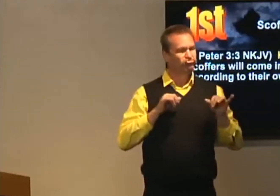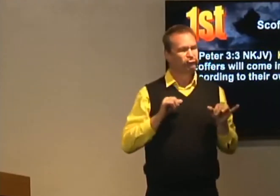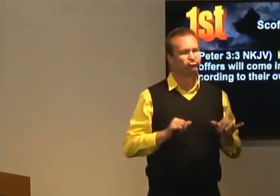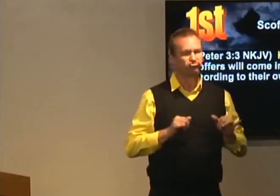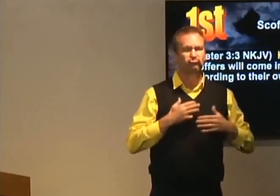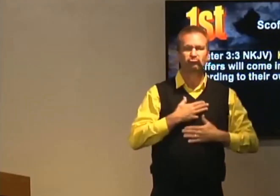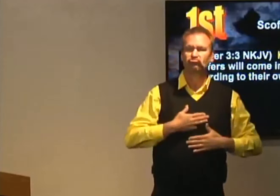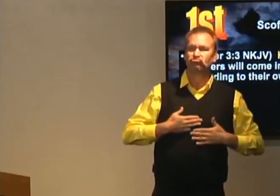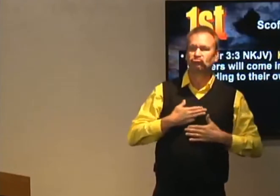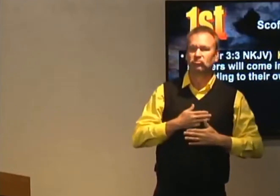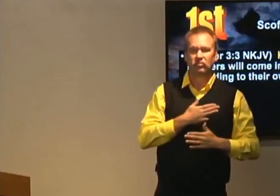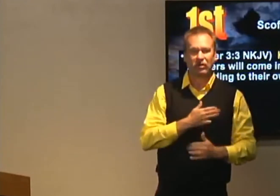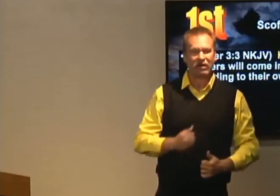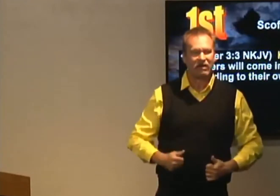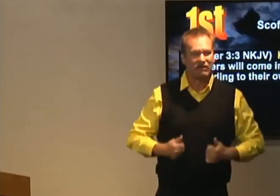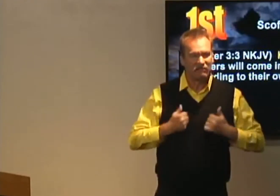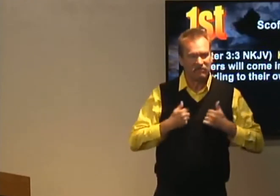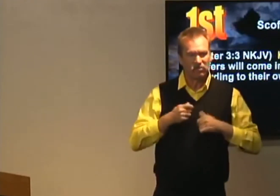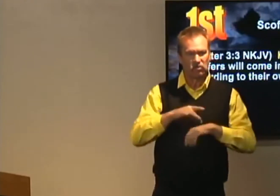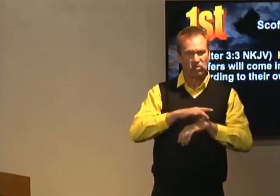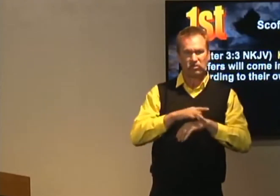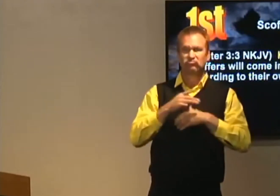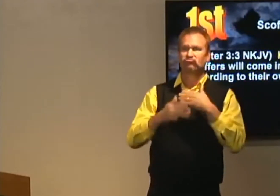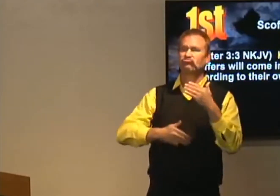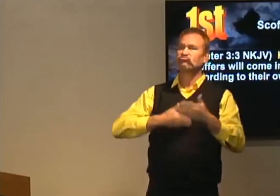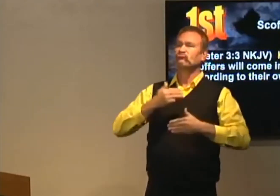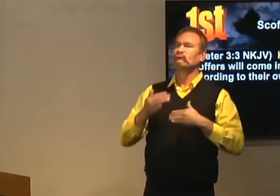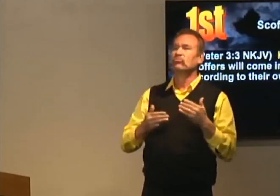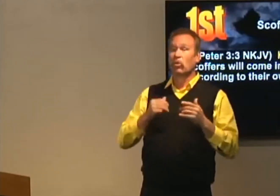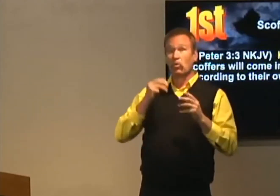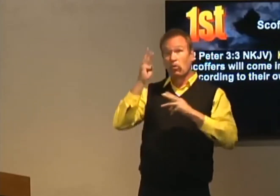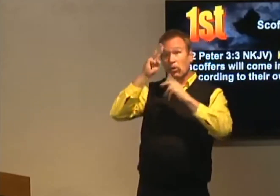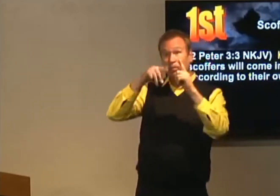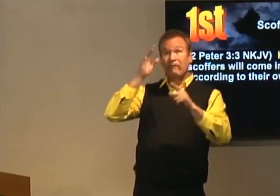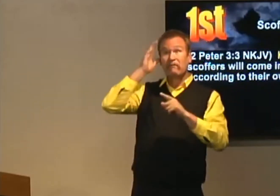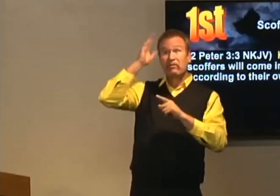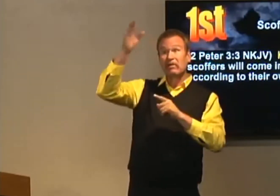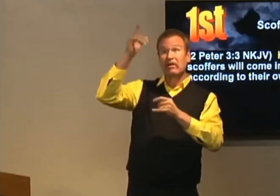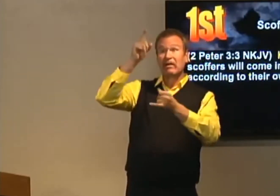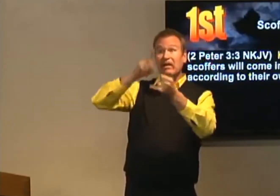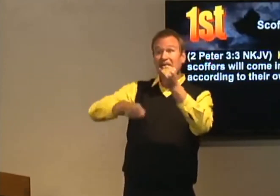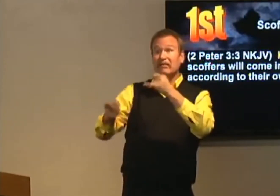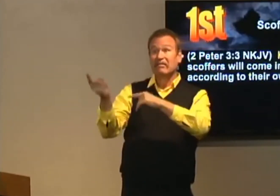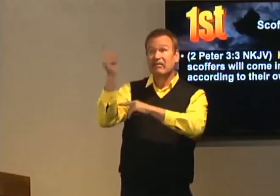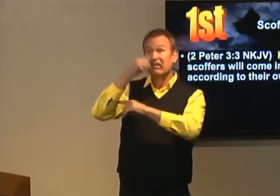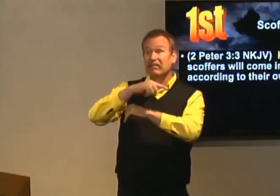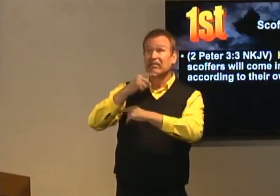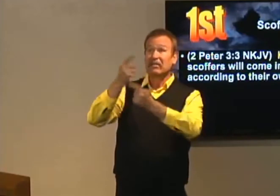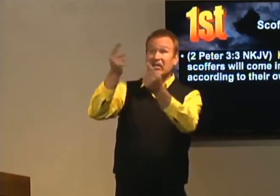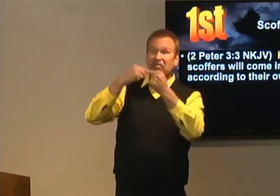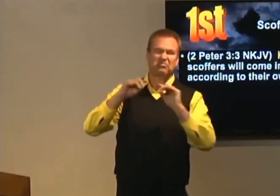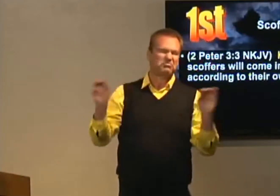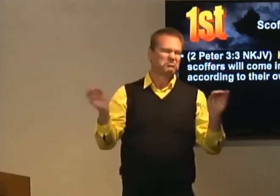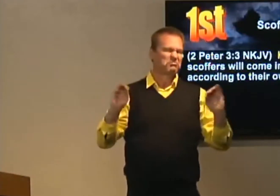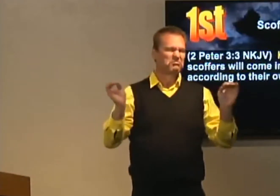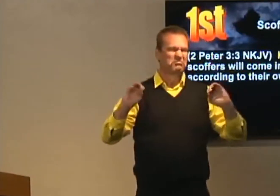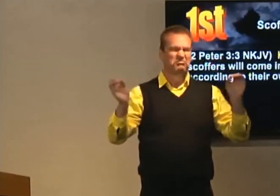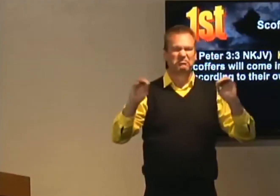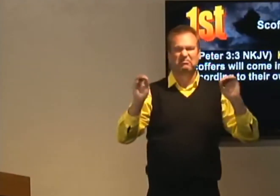I'm just going to do what I want and enjoy myself. I'm going to enjoy my life on this earth. Think about the last days of the future. Christ